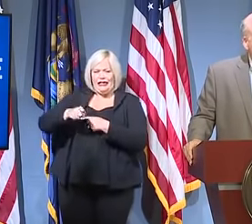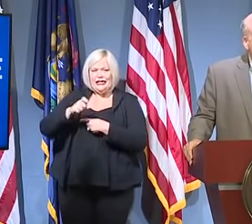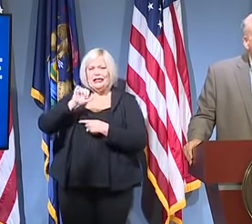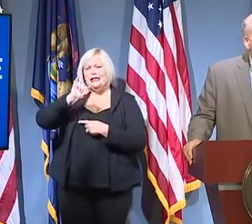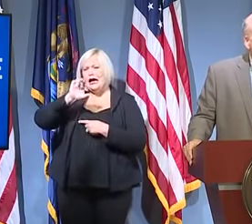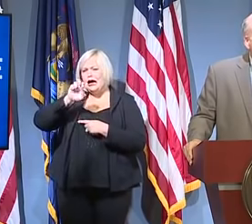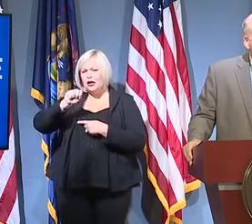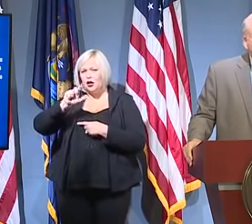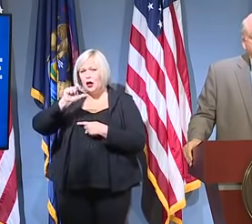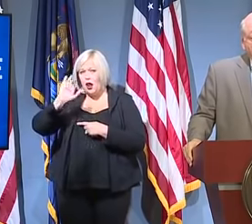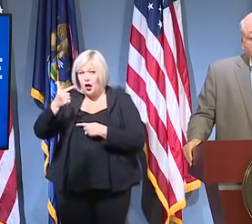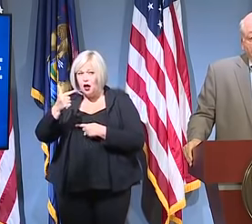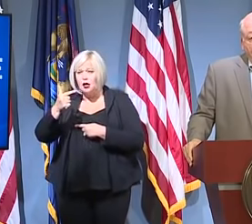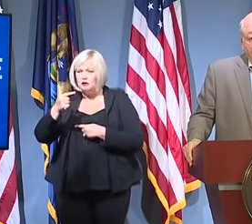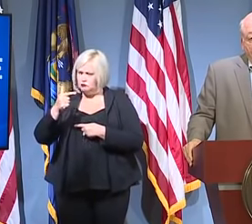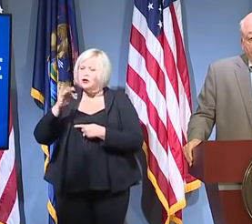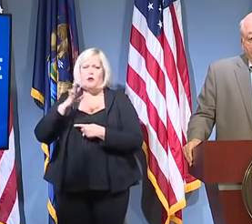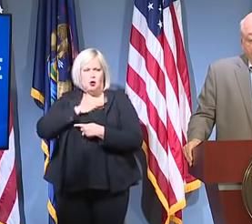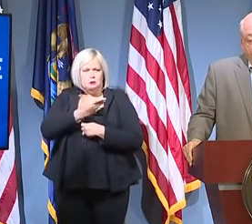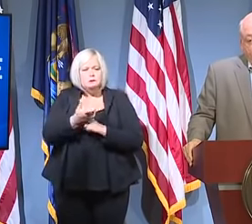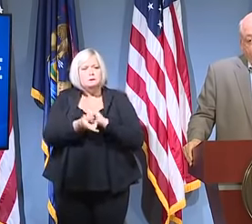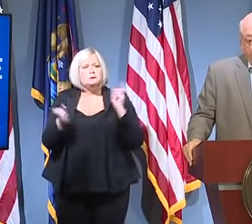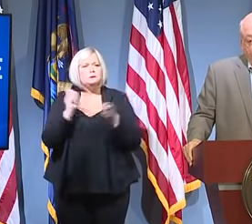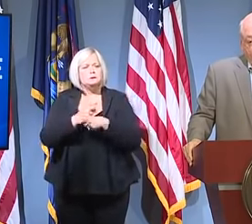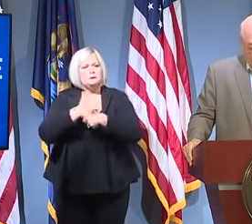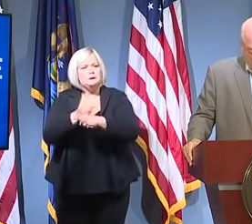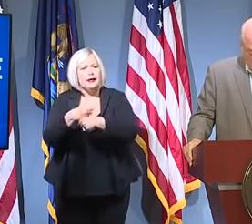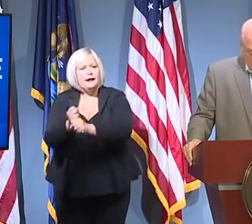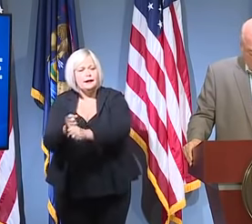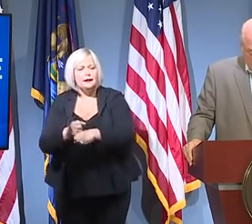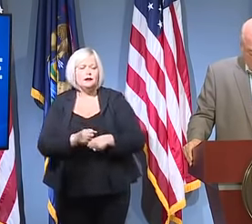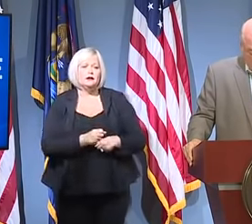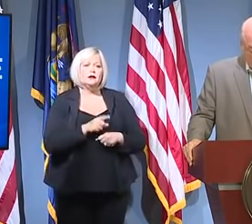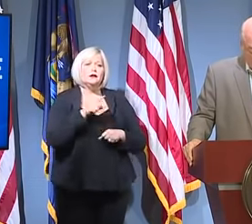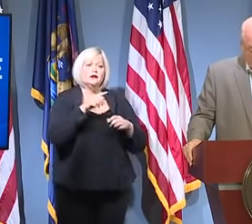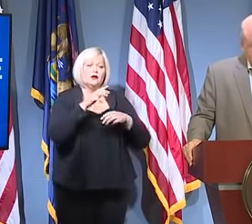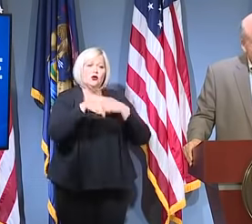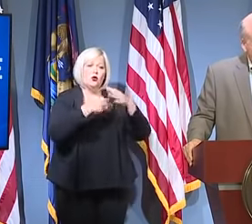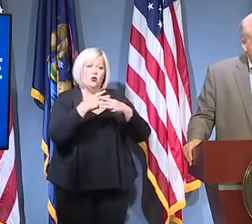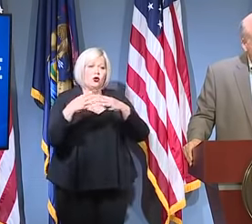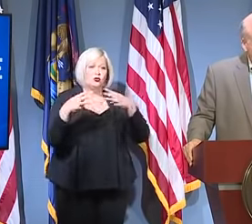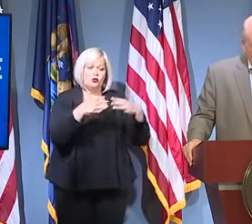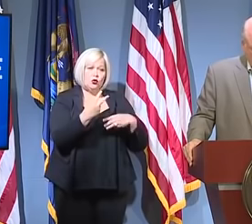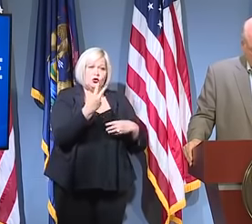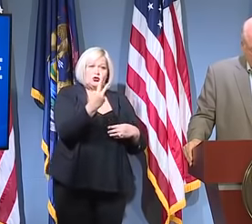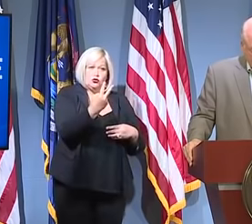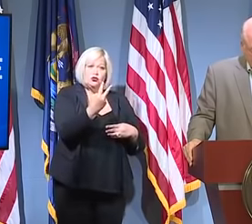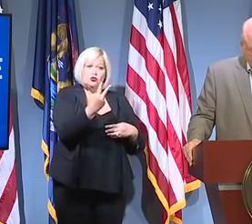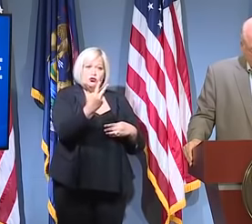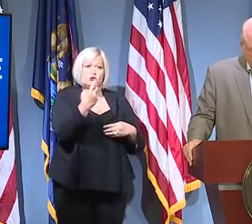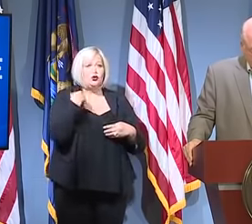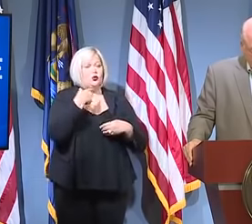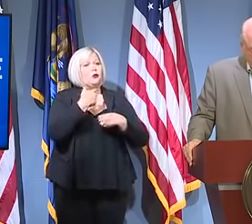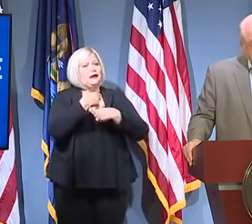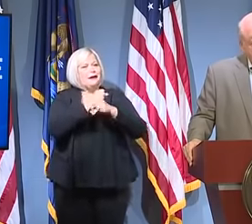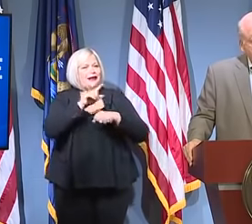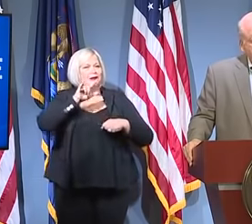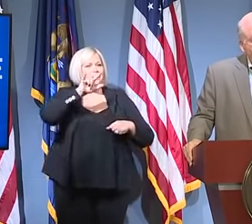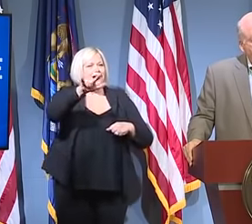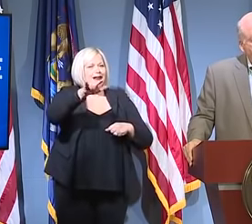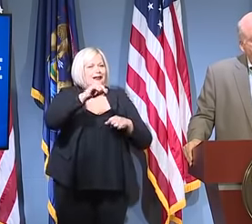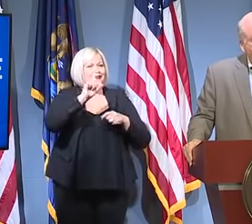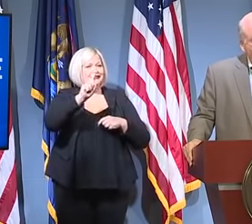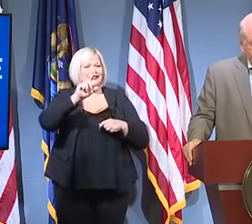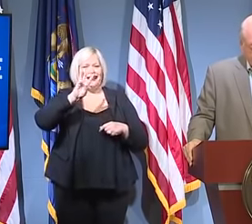or the World War II initiative where we built bomber planes at Willow Run. So this